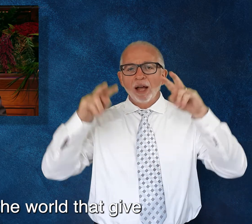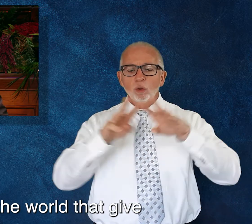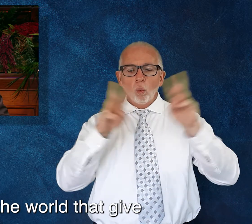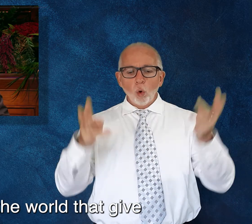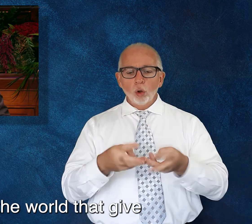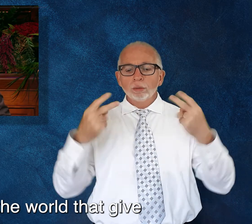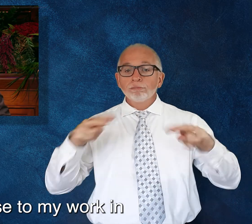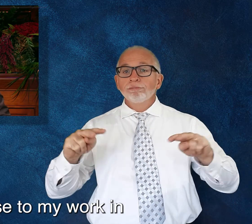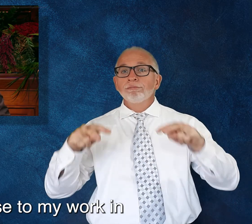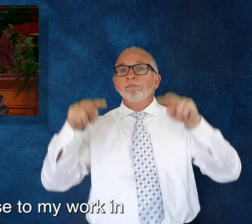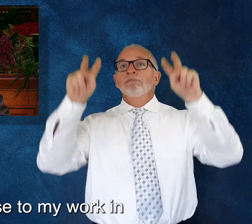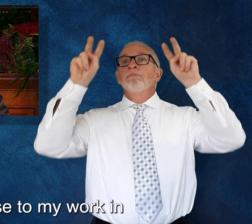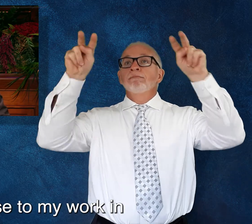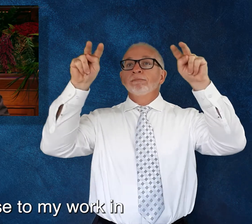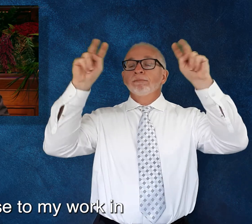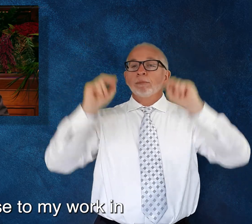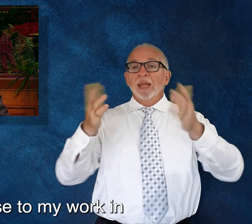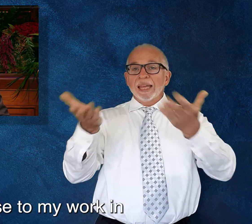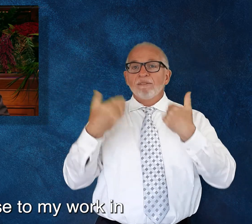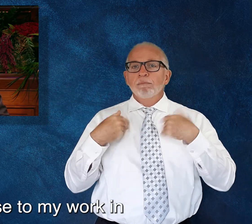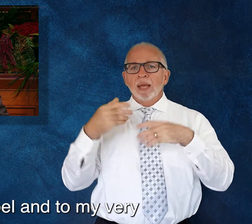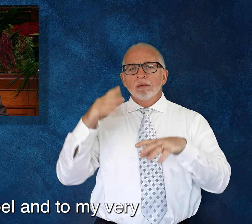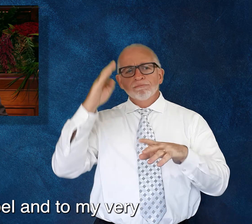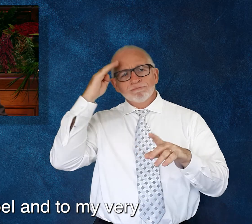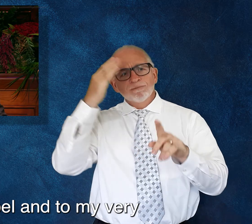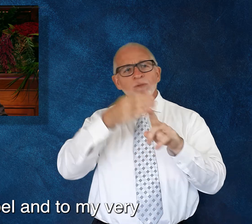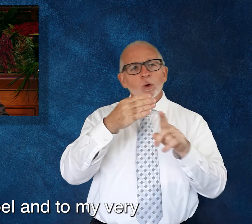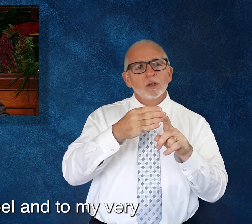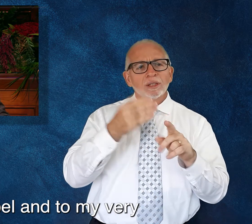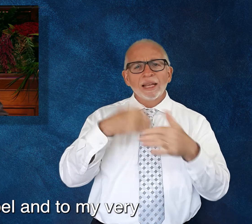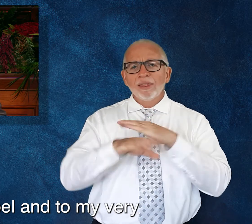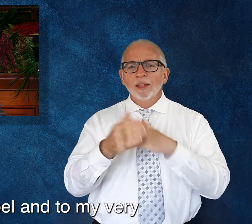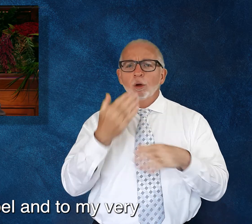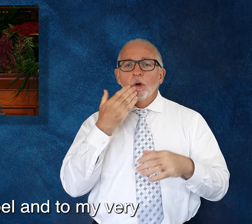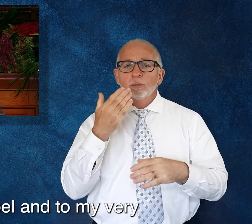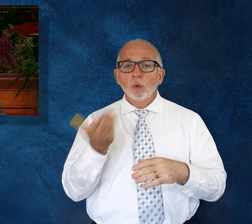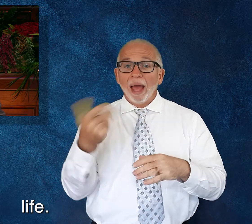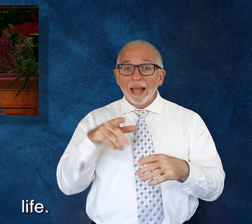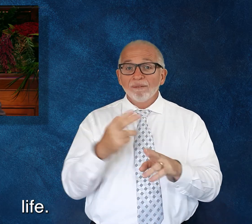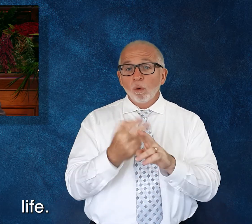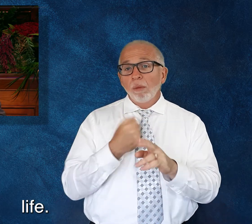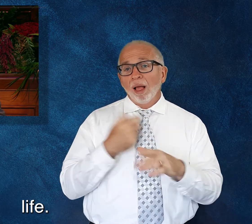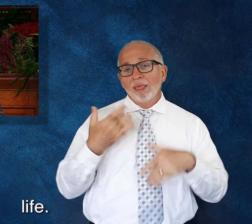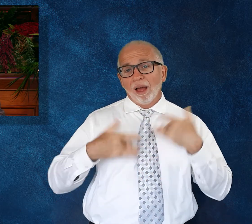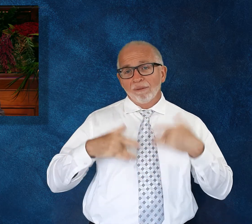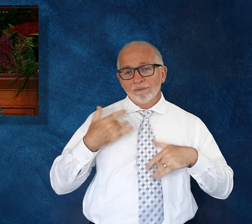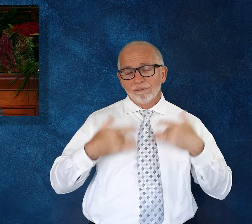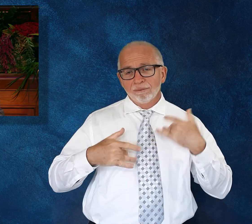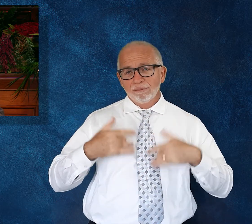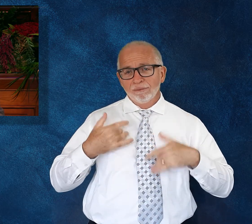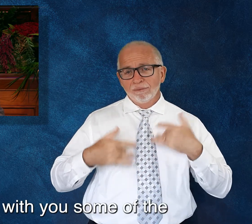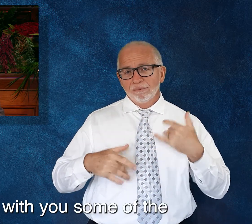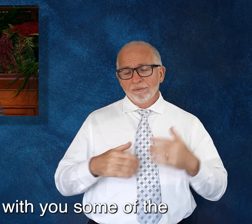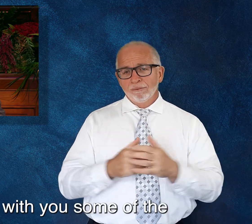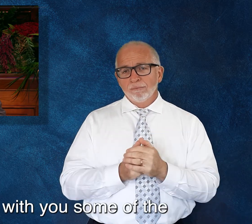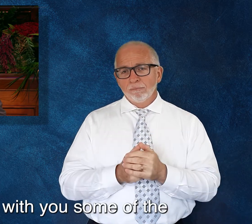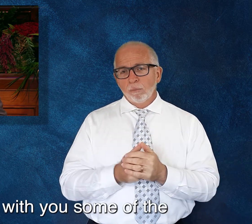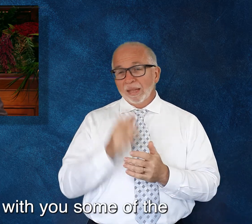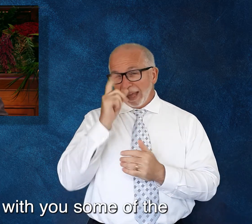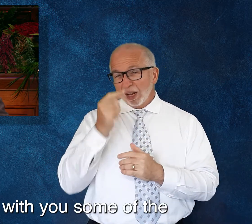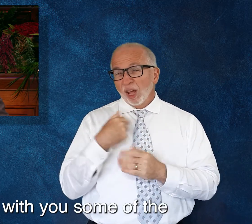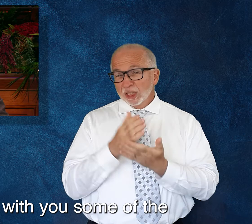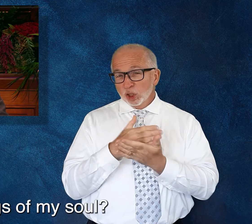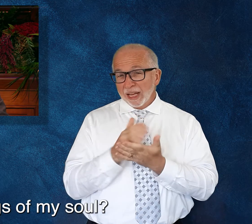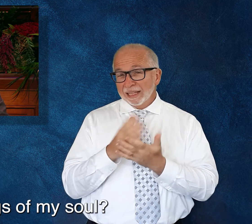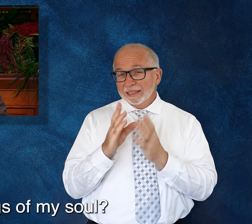world, that give purpose to my work in the gospel and to my very life. May I share